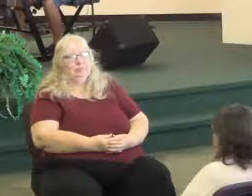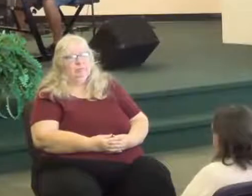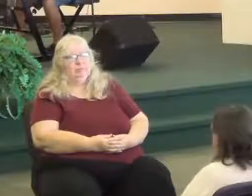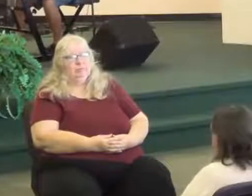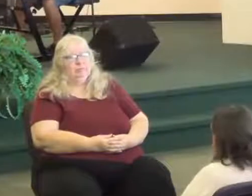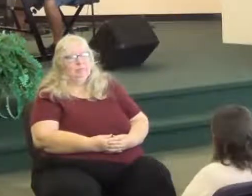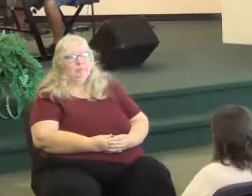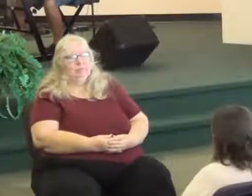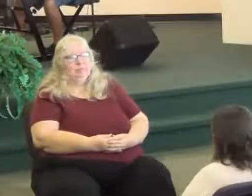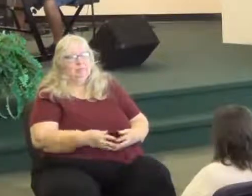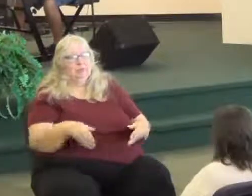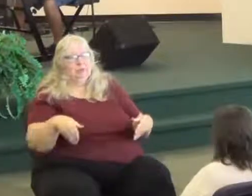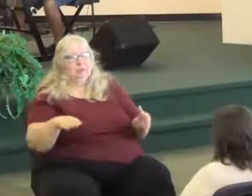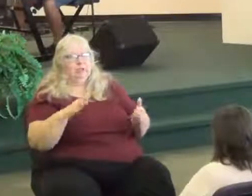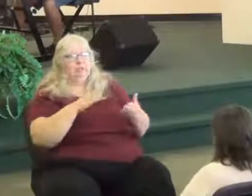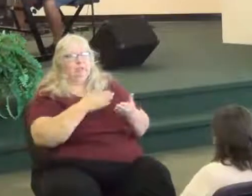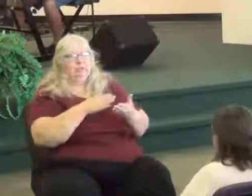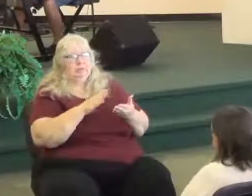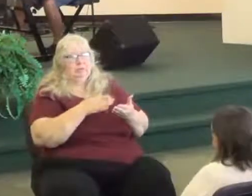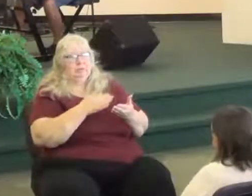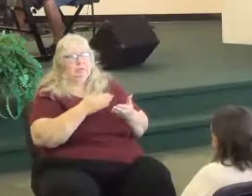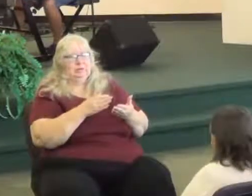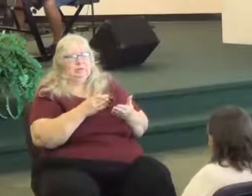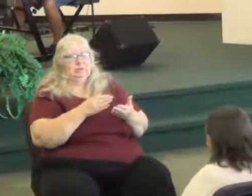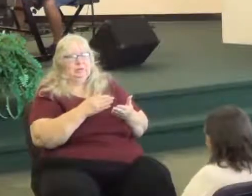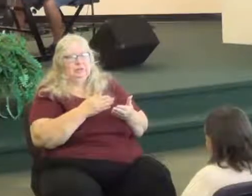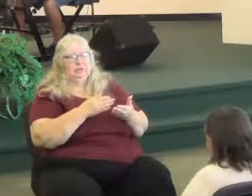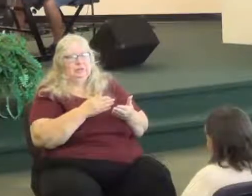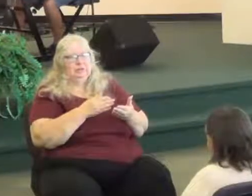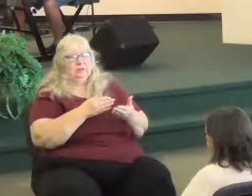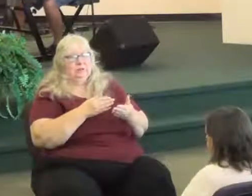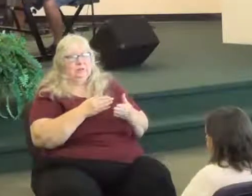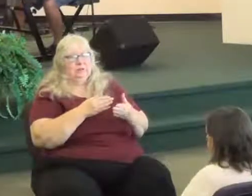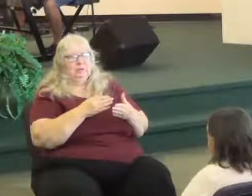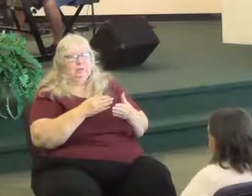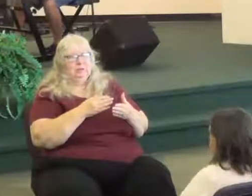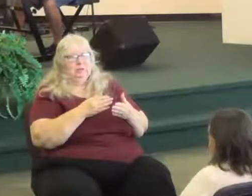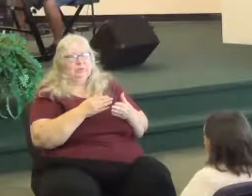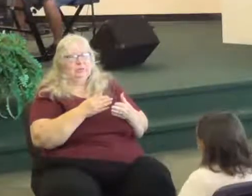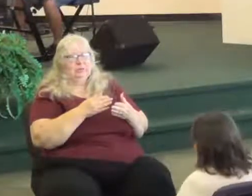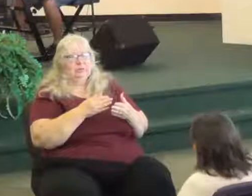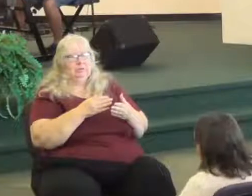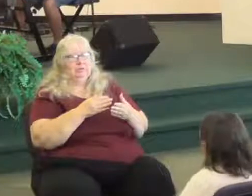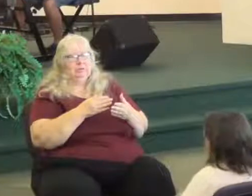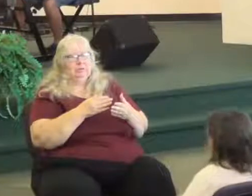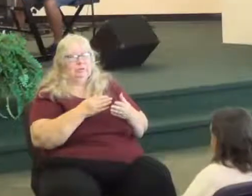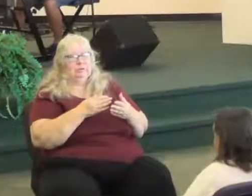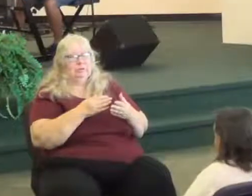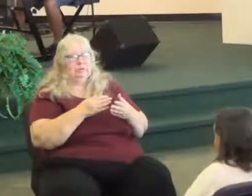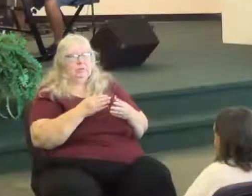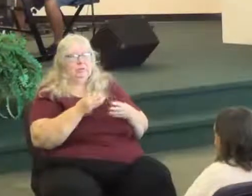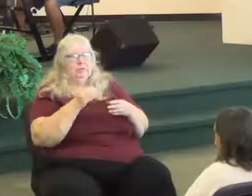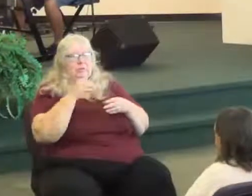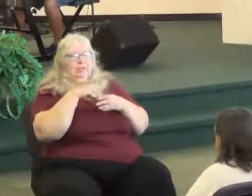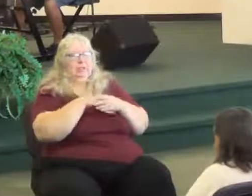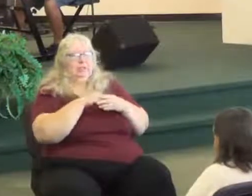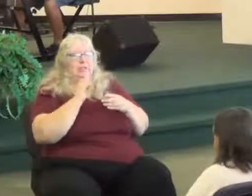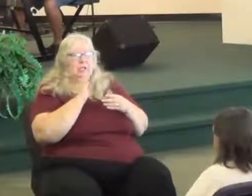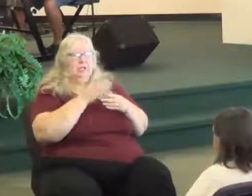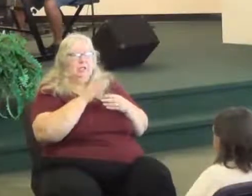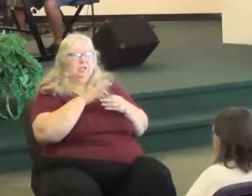Let them sing that. And I just wanted to soak into our hearts and our spirits this morning. And